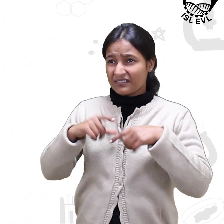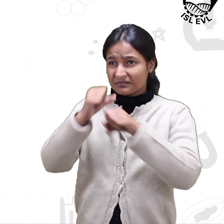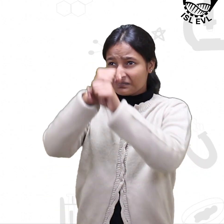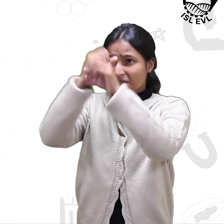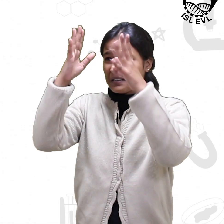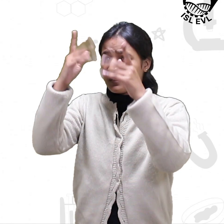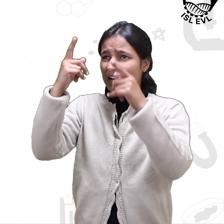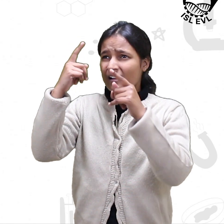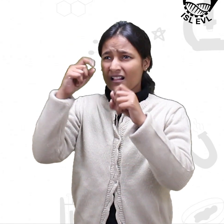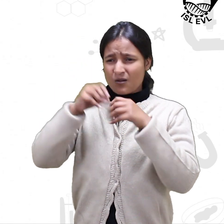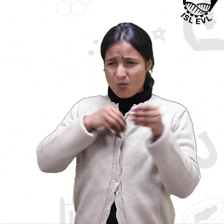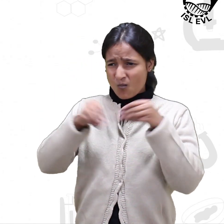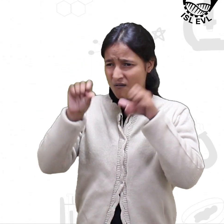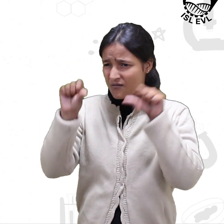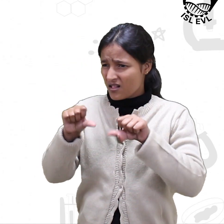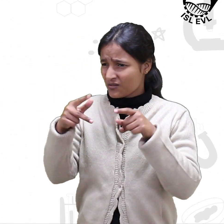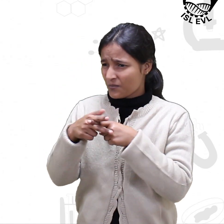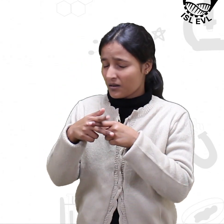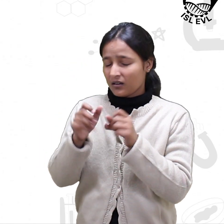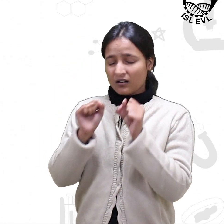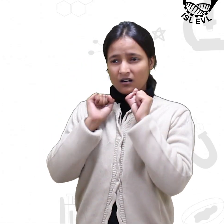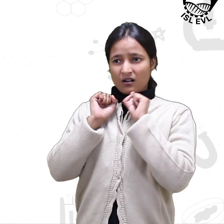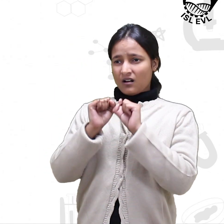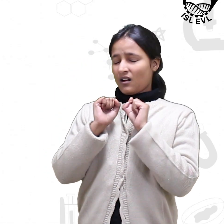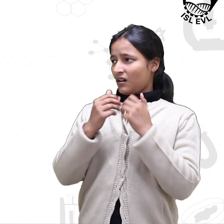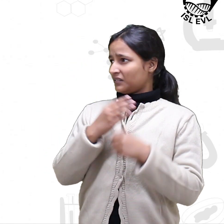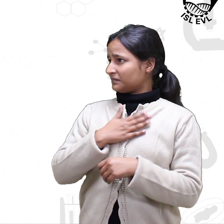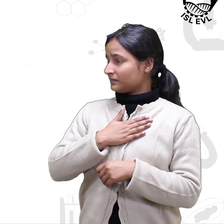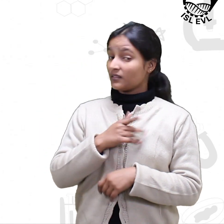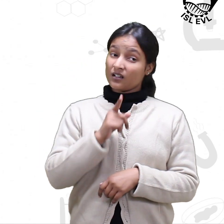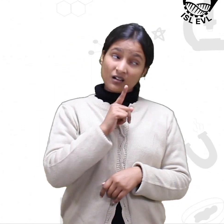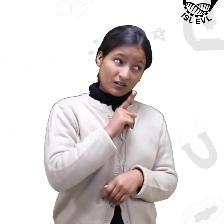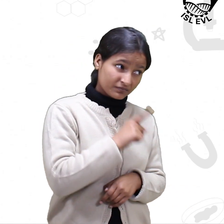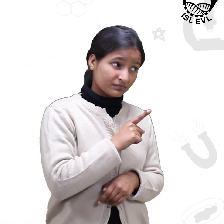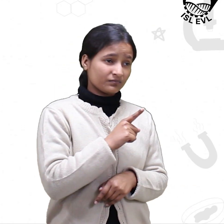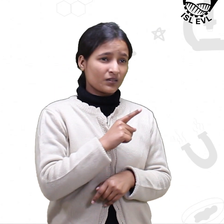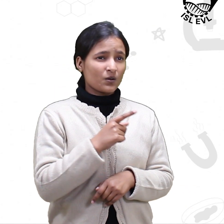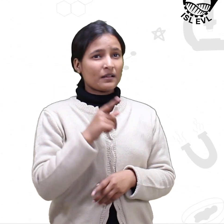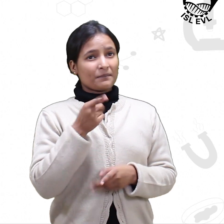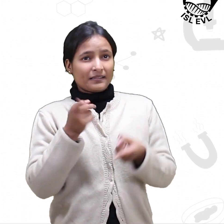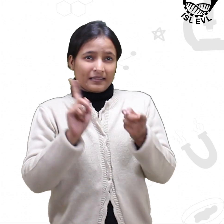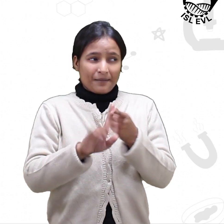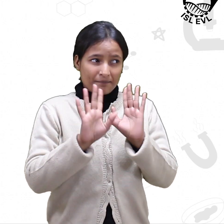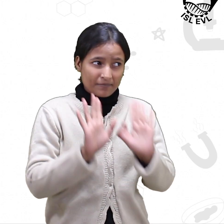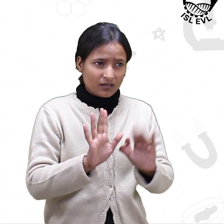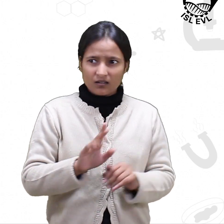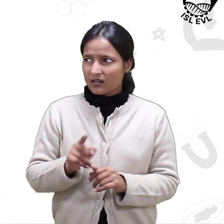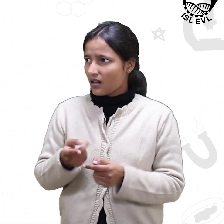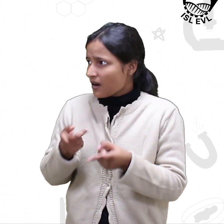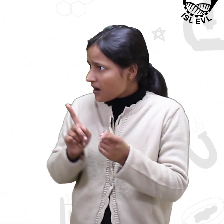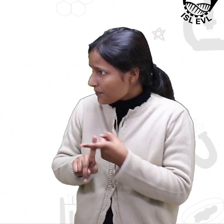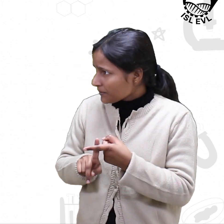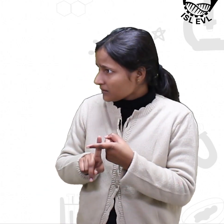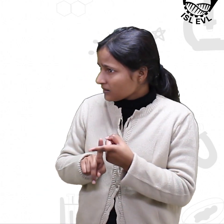be able to move anymore. Totally. But there are conditions when this can happen? What do you mean? Conditions